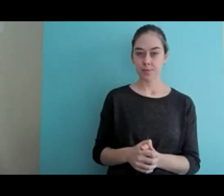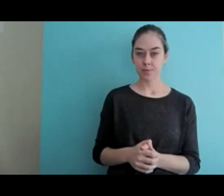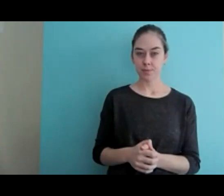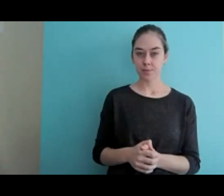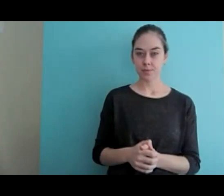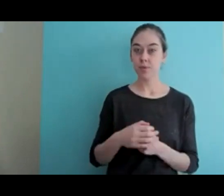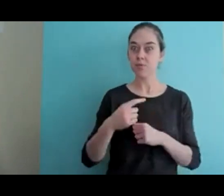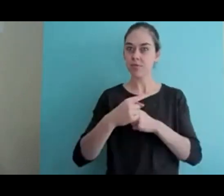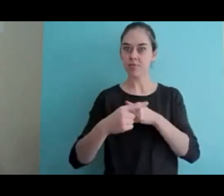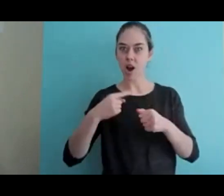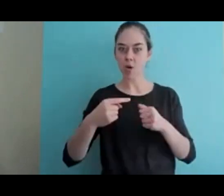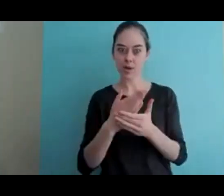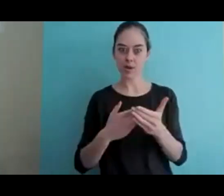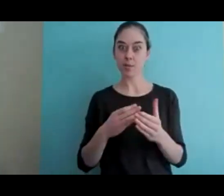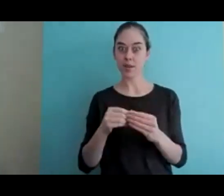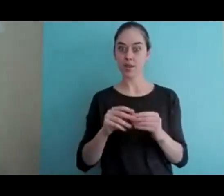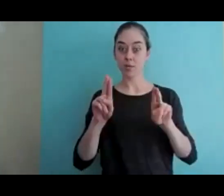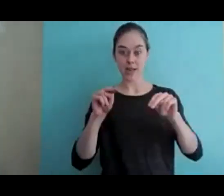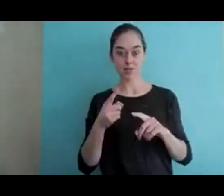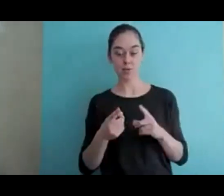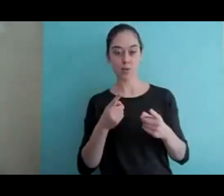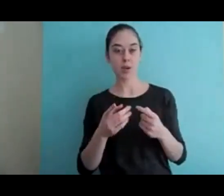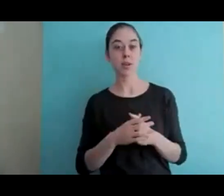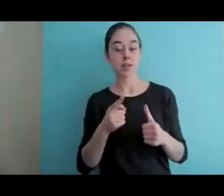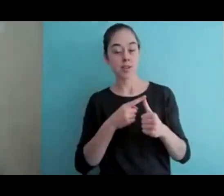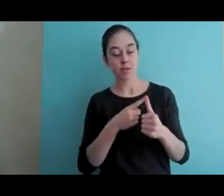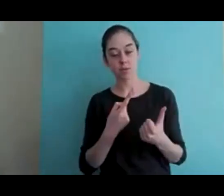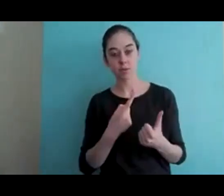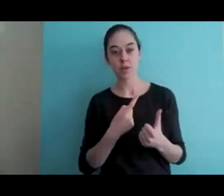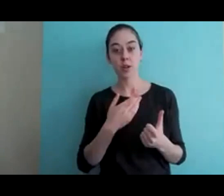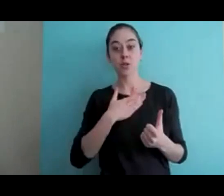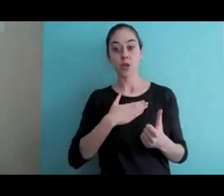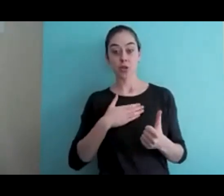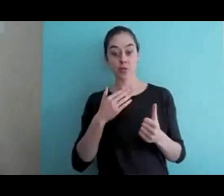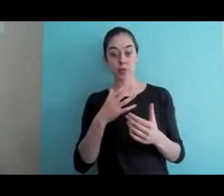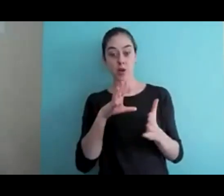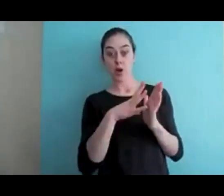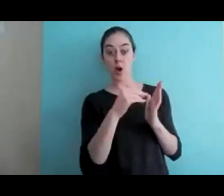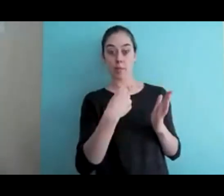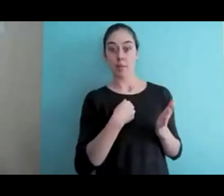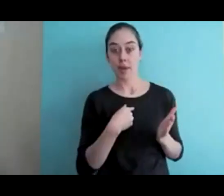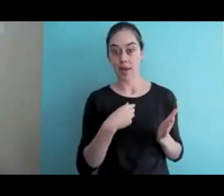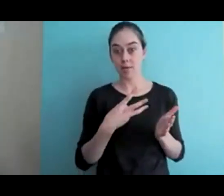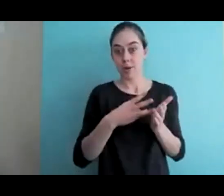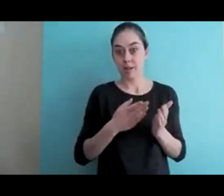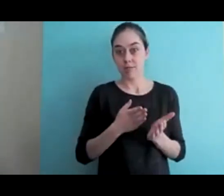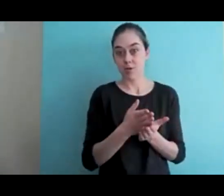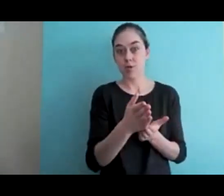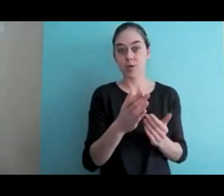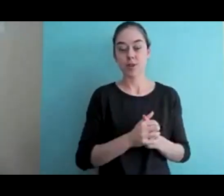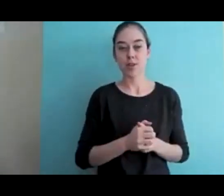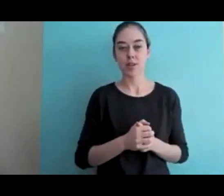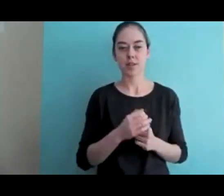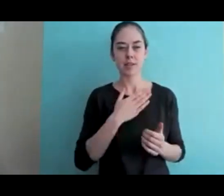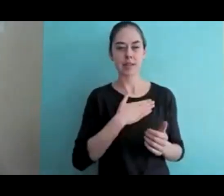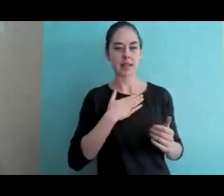there's always something you can do, okay? So anyways, that's the first one. Just follow my lead as I go along. Sorry, I'm just